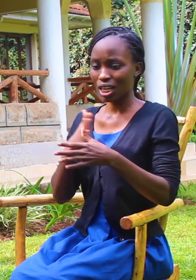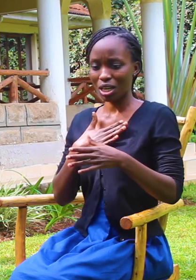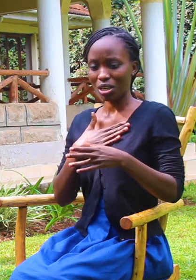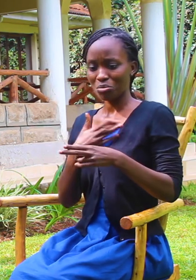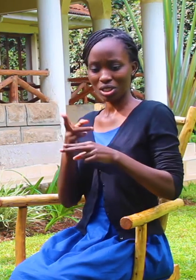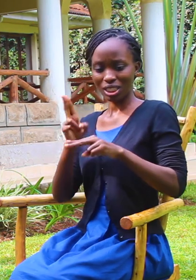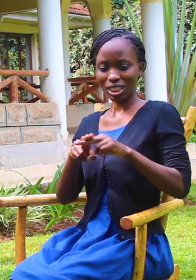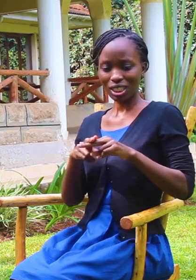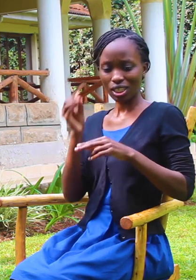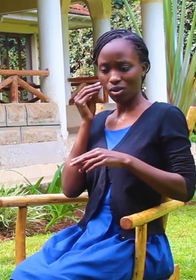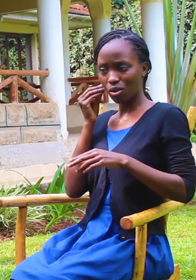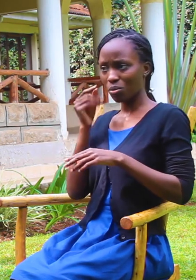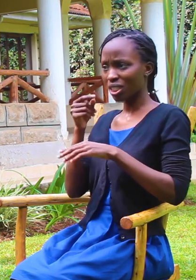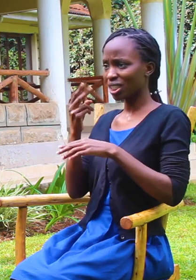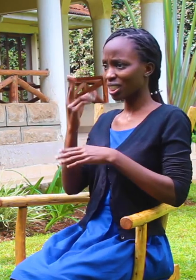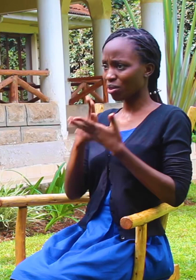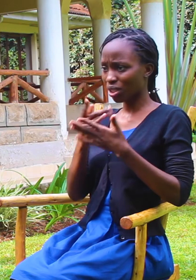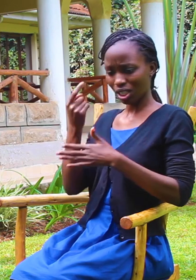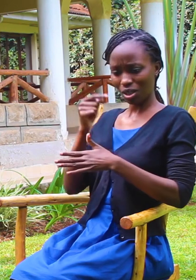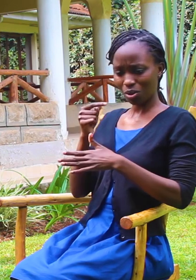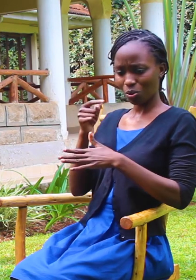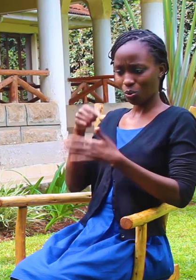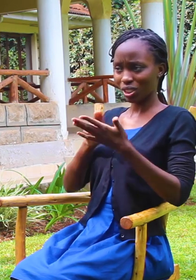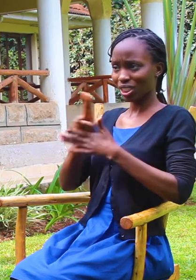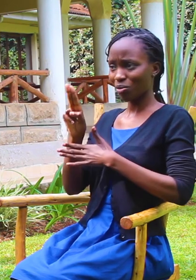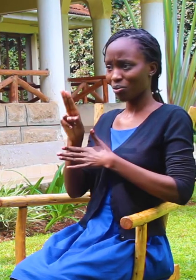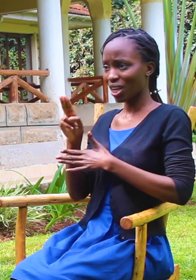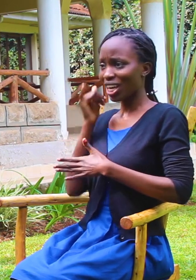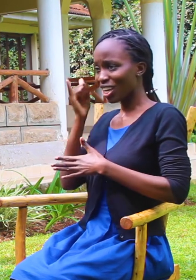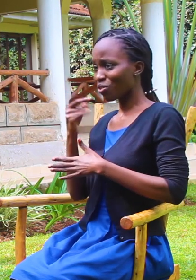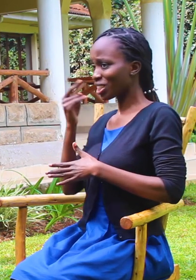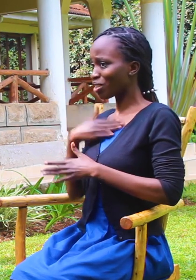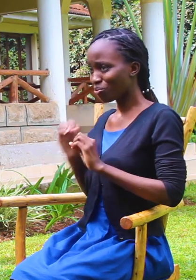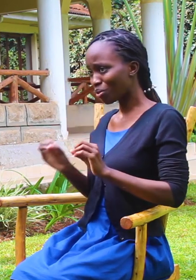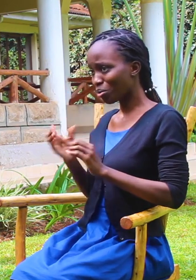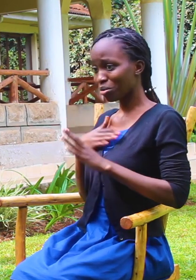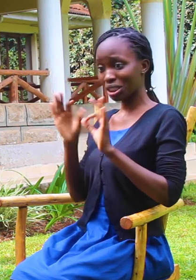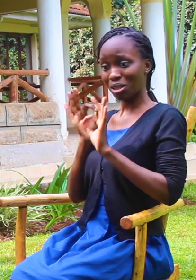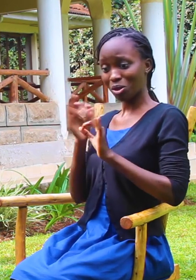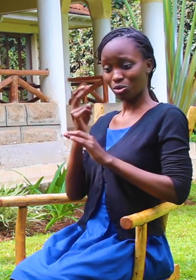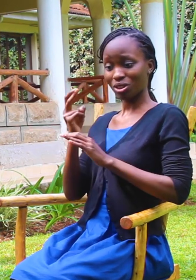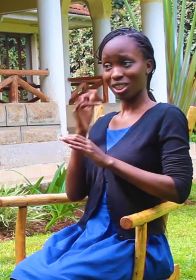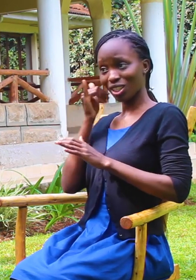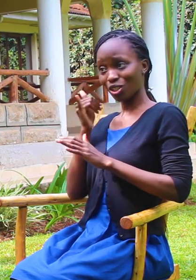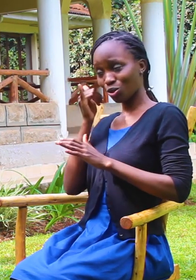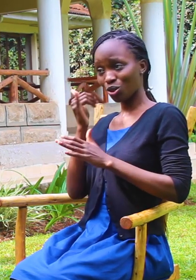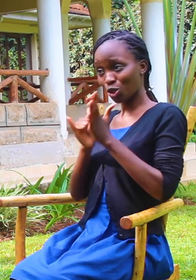something coming in the WhatsApp. She didn't tell me. I found that I was surprised. So thank you very much. I'm proud.